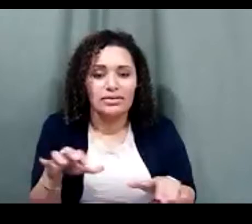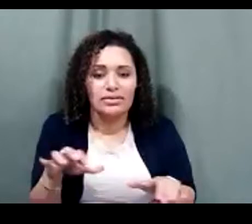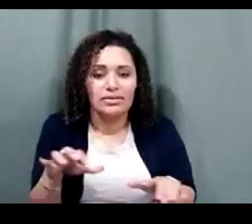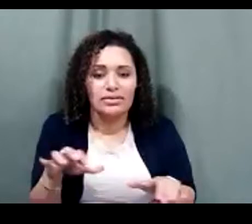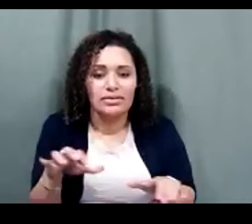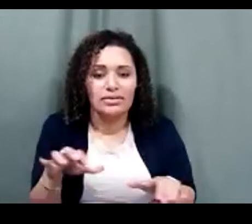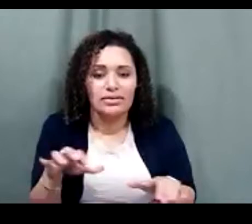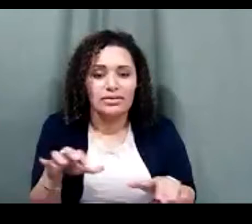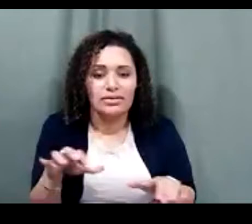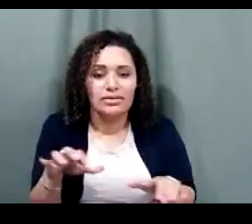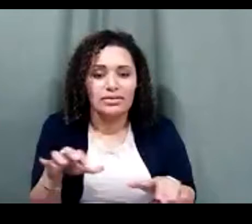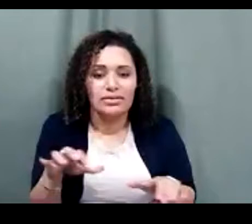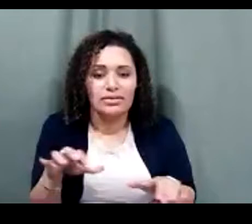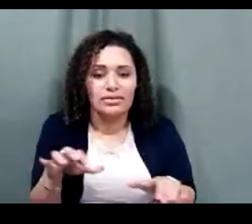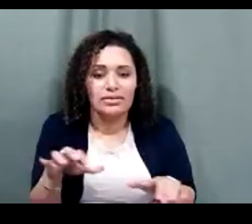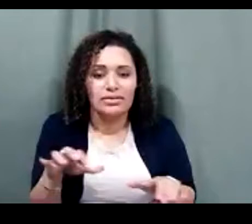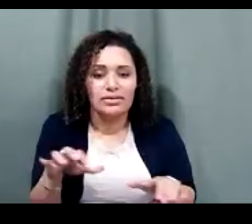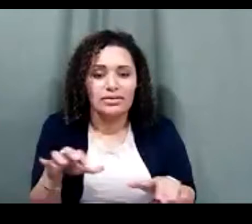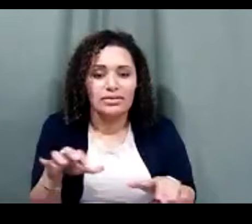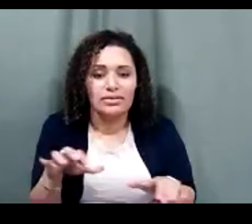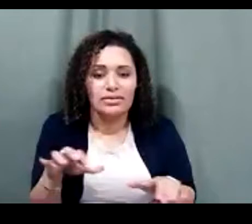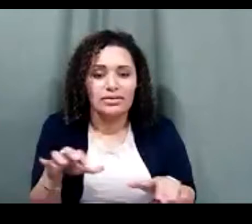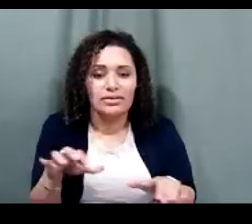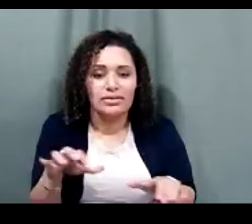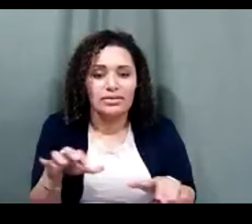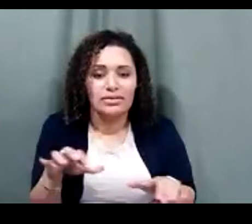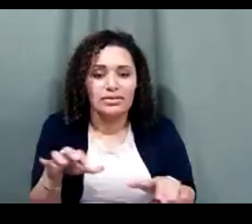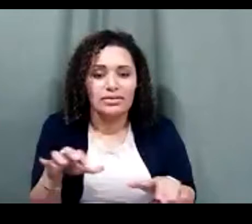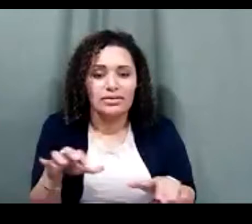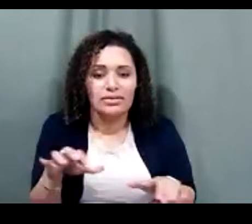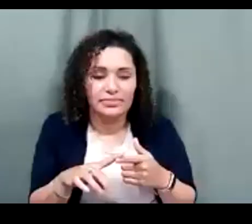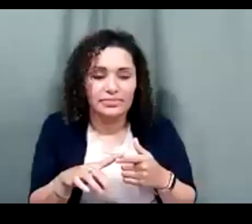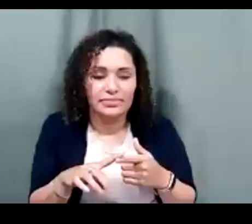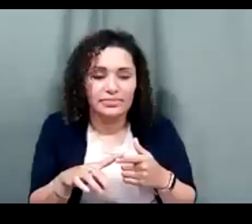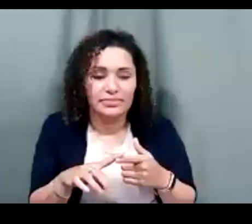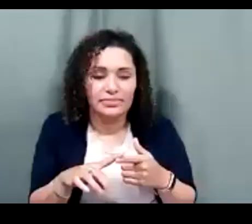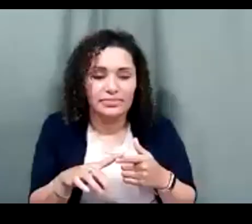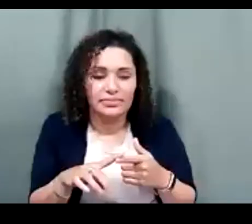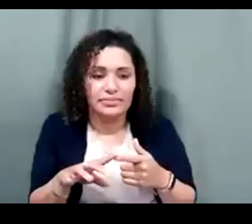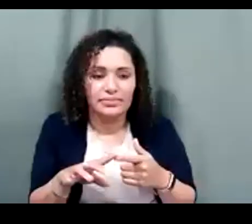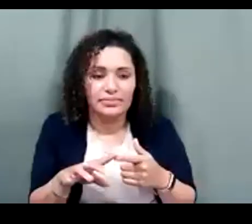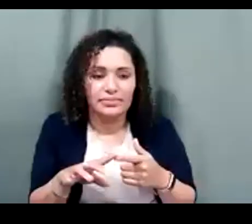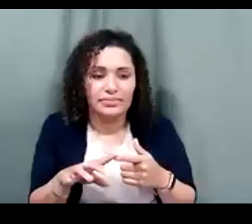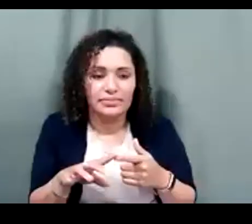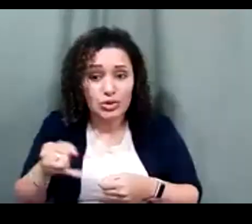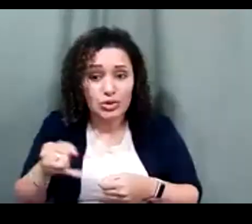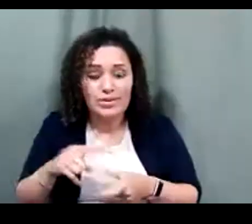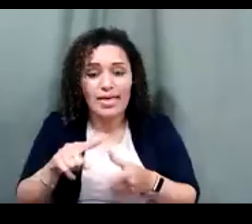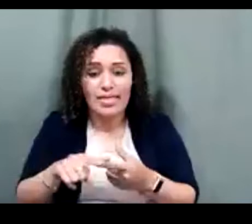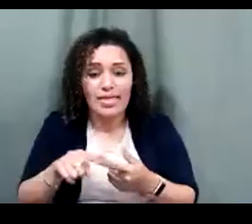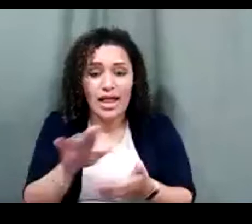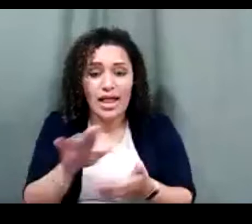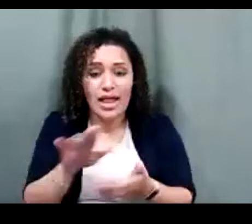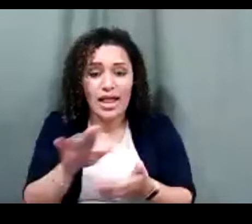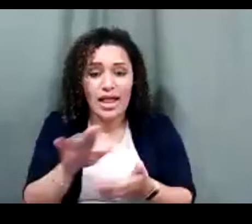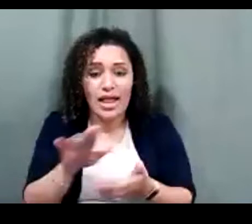out in a nice warm place, and the fermentation will start. And then you have this nice fermentation going, and then you pick the